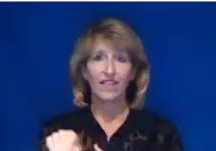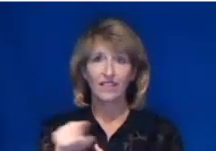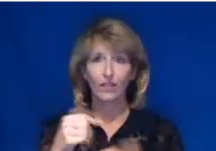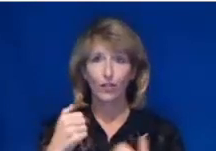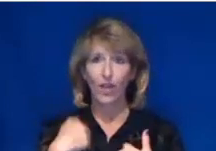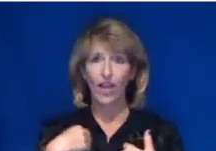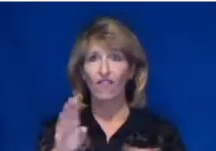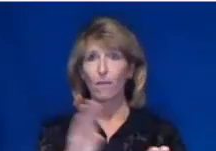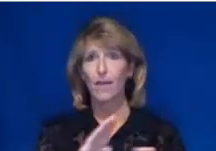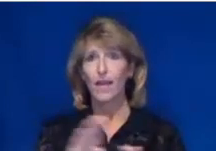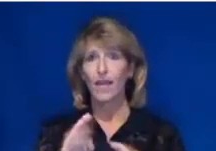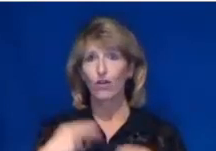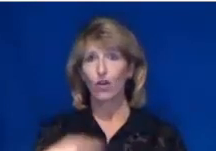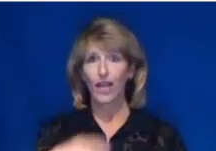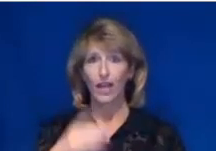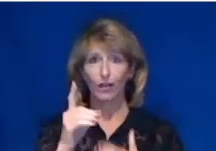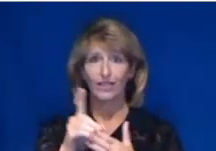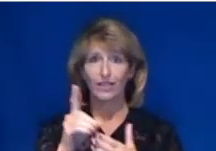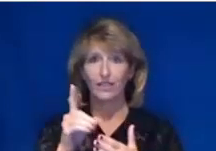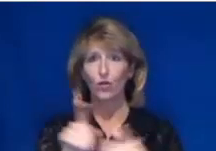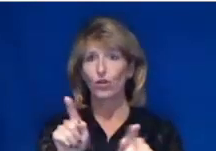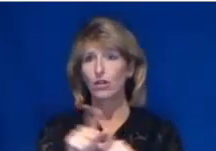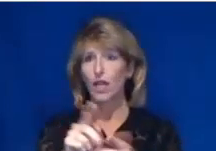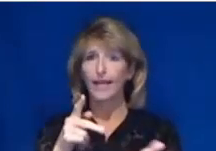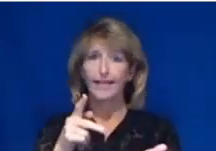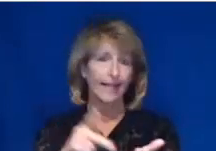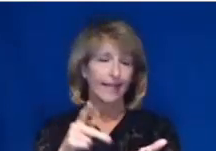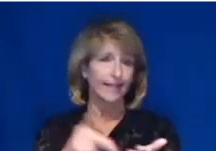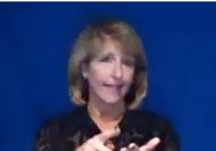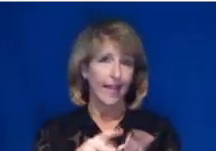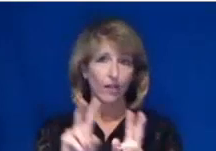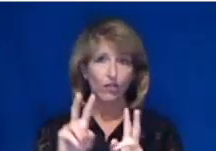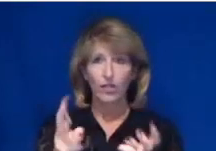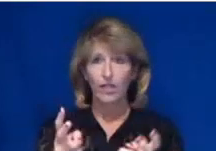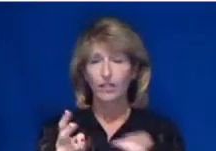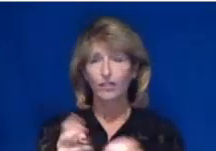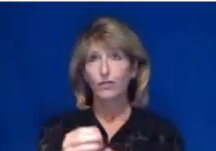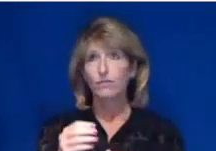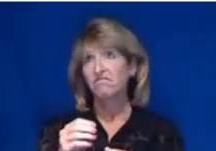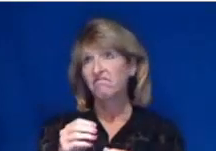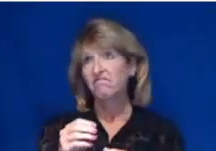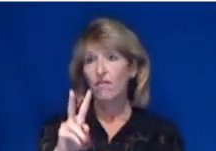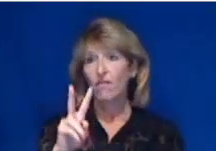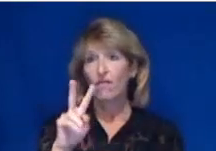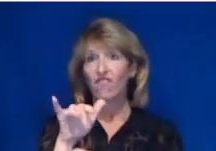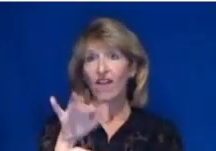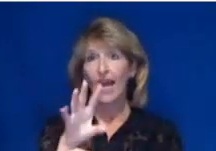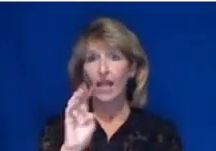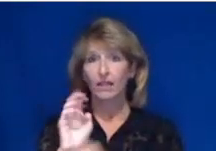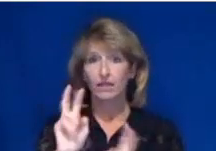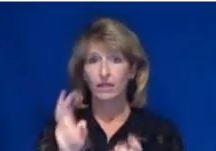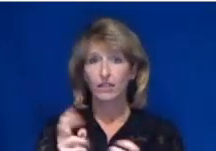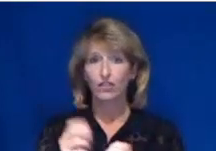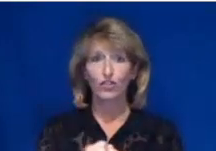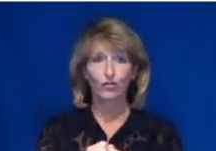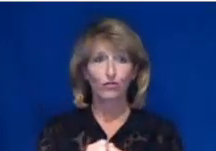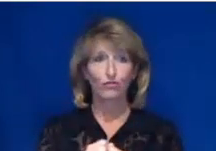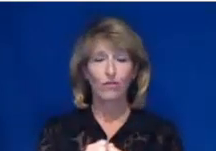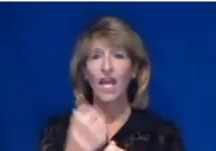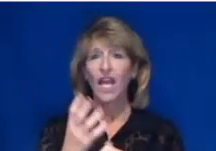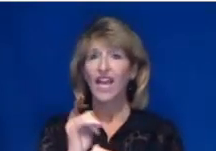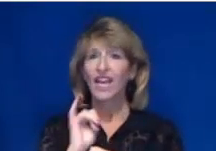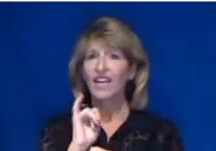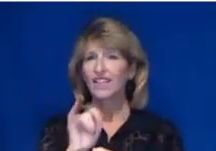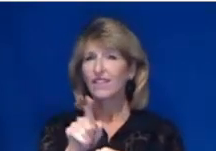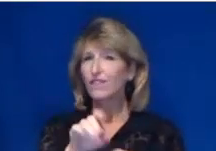this to identify people who might have a behavioral disorder. For example, psychiatric disorders